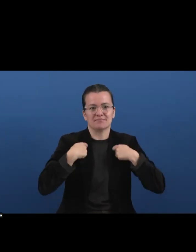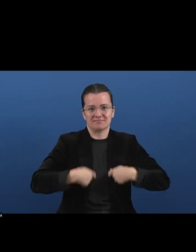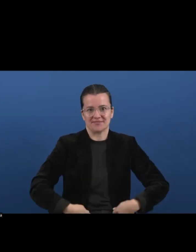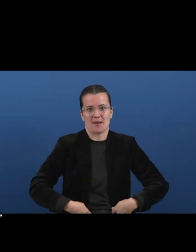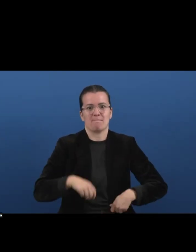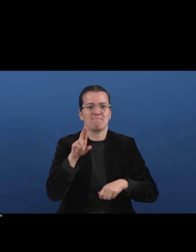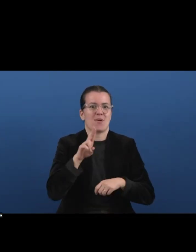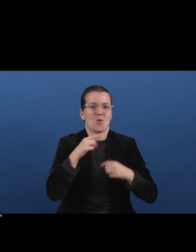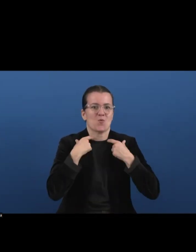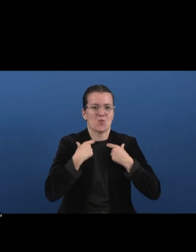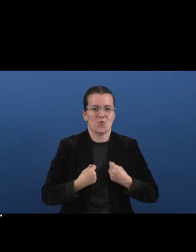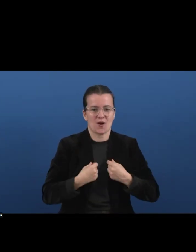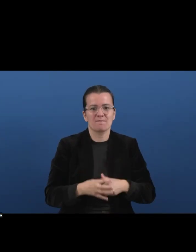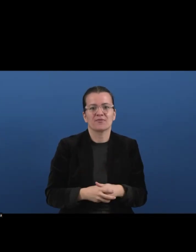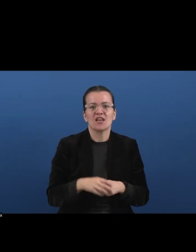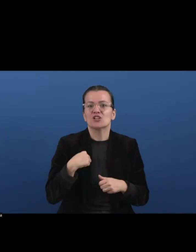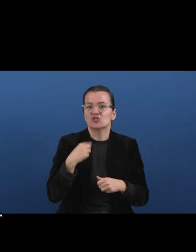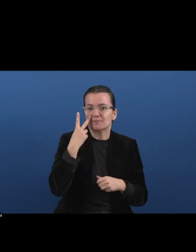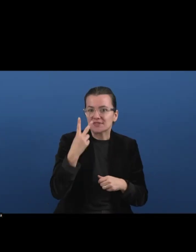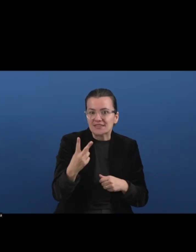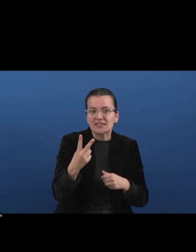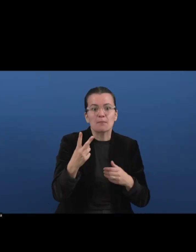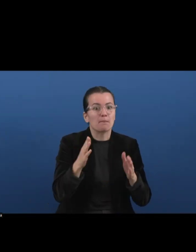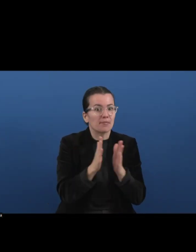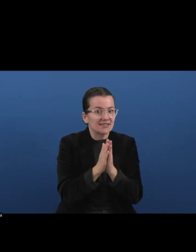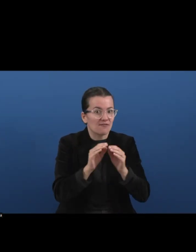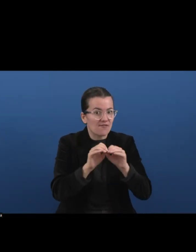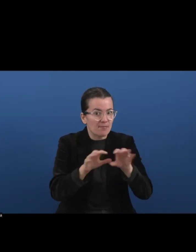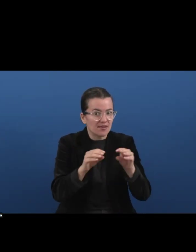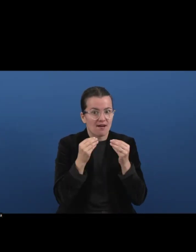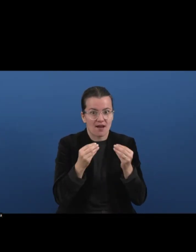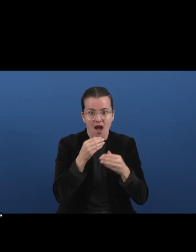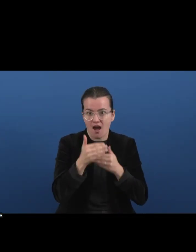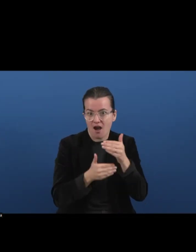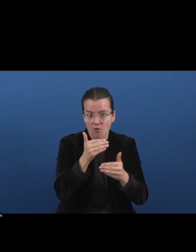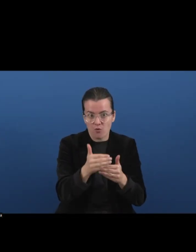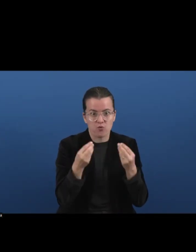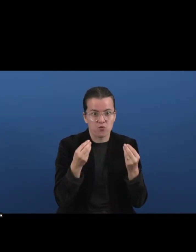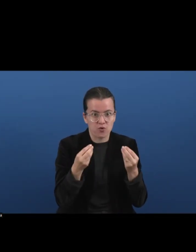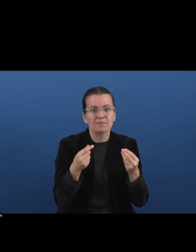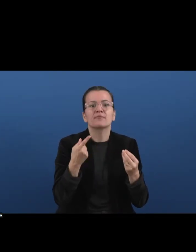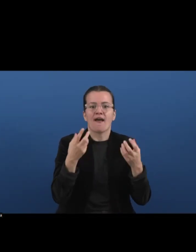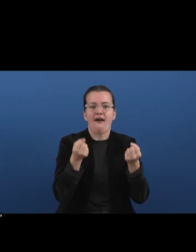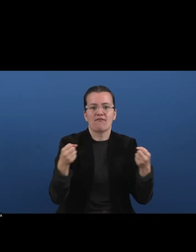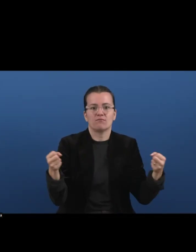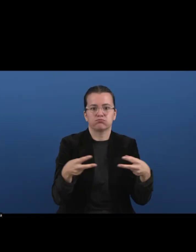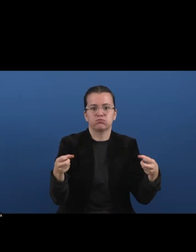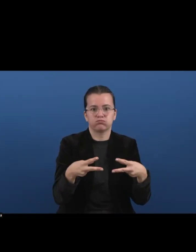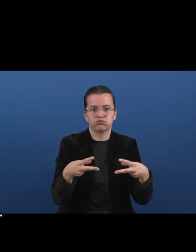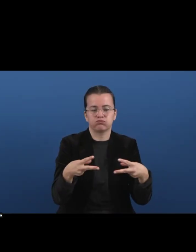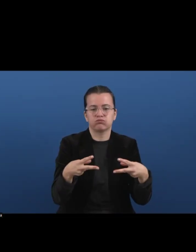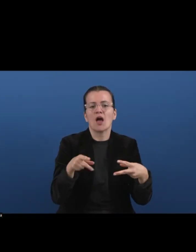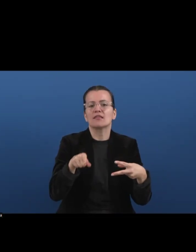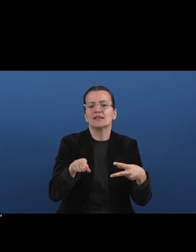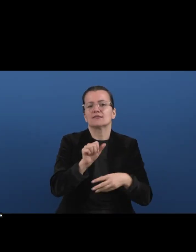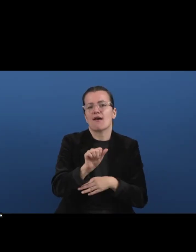the interpreter Tina or Maya. And also, we encourage you to use the chat